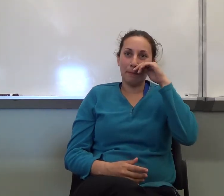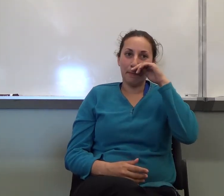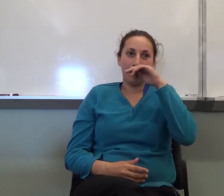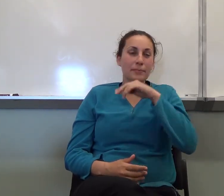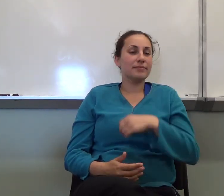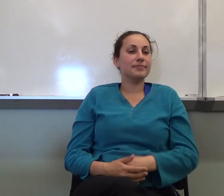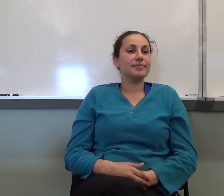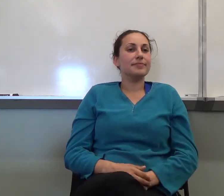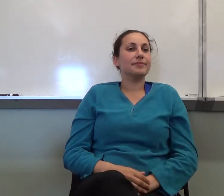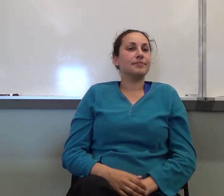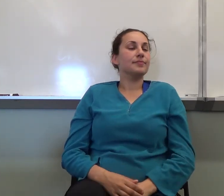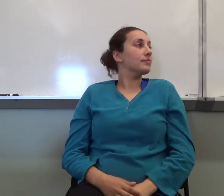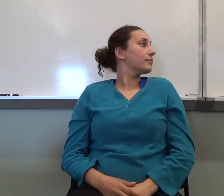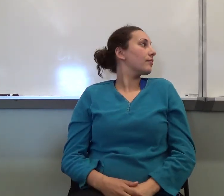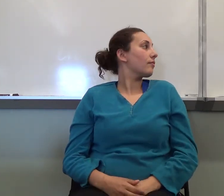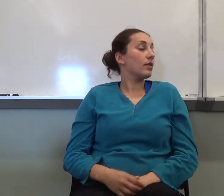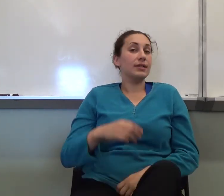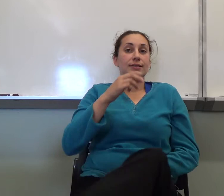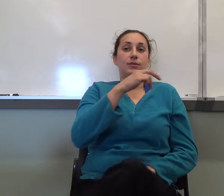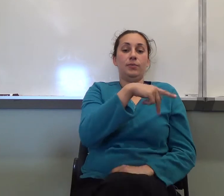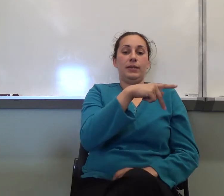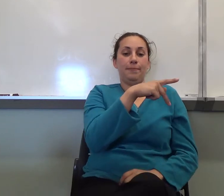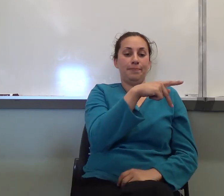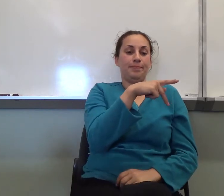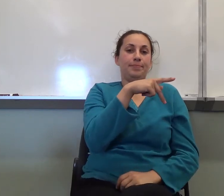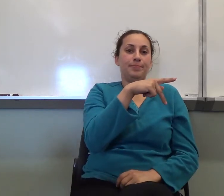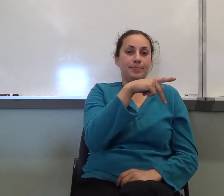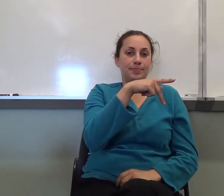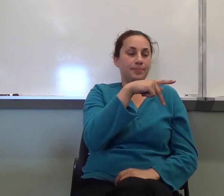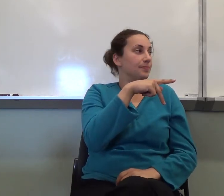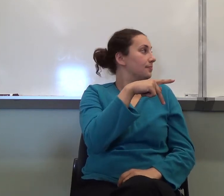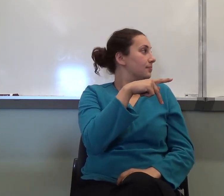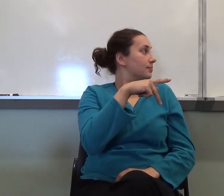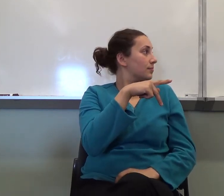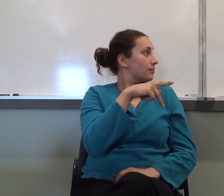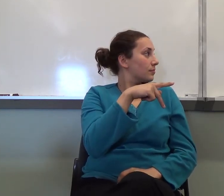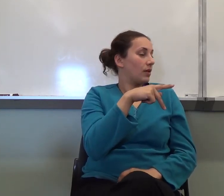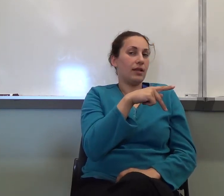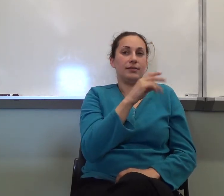This simply becomes P. Now, we've got a lot of zeros we can cancel out here.